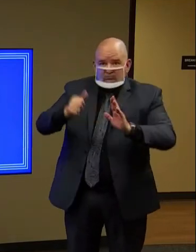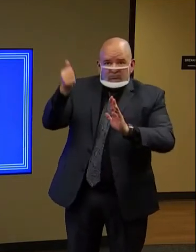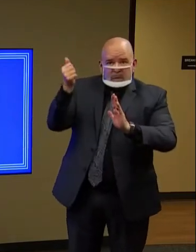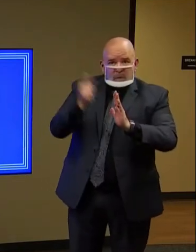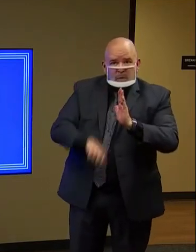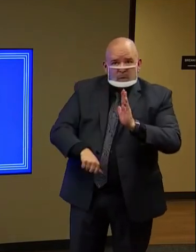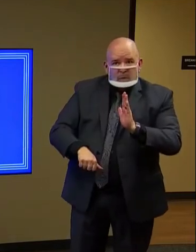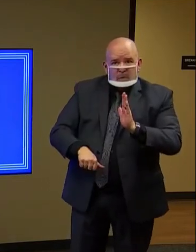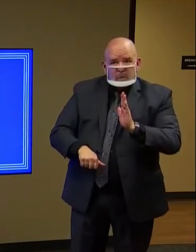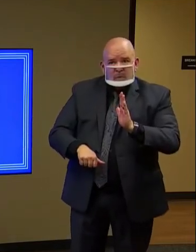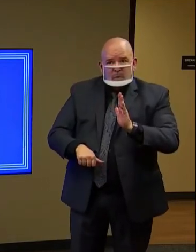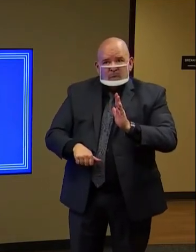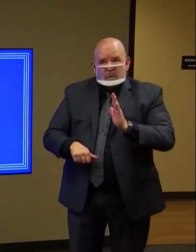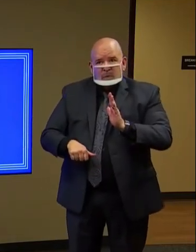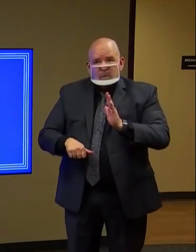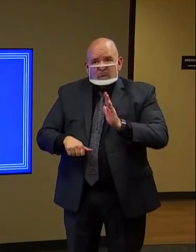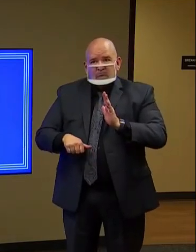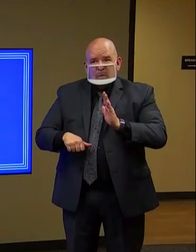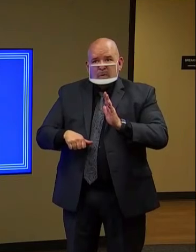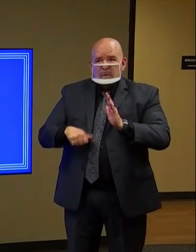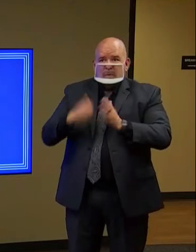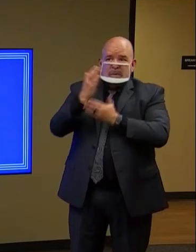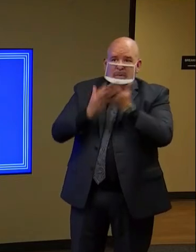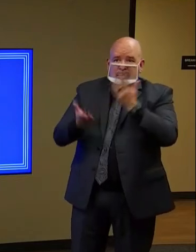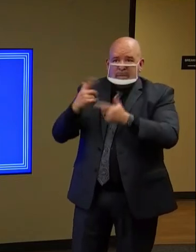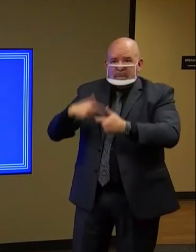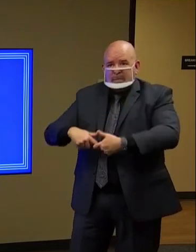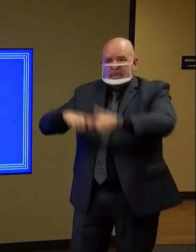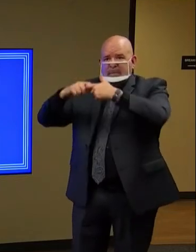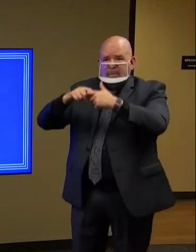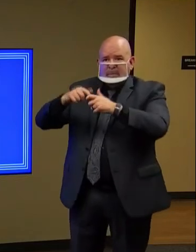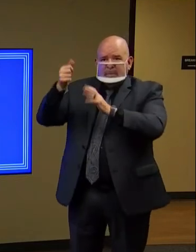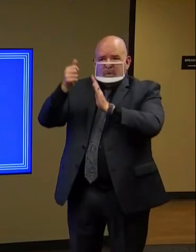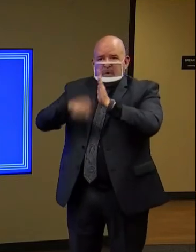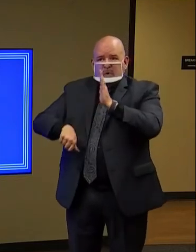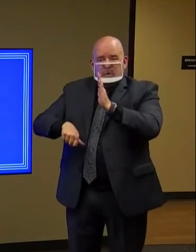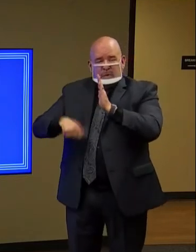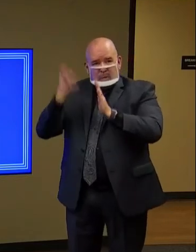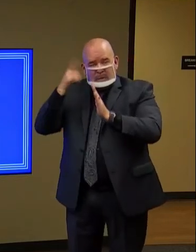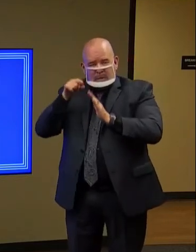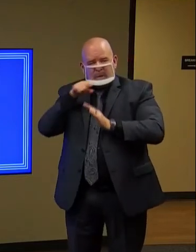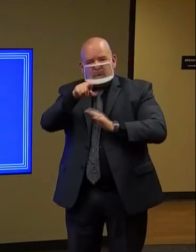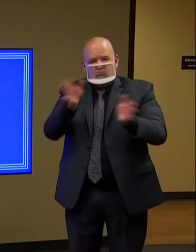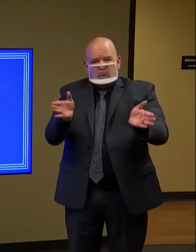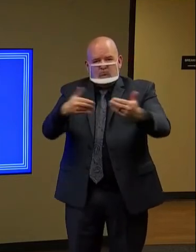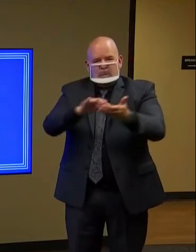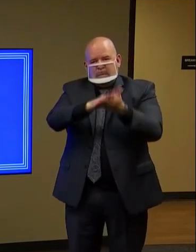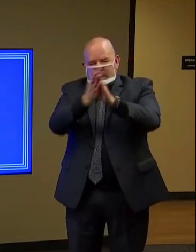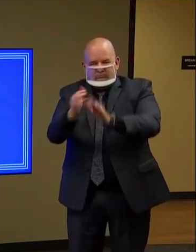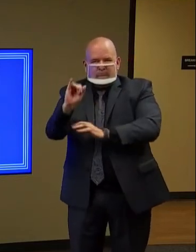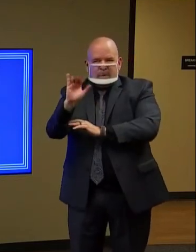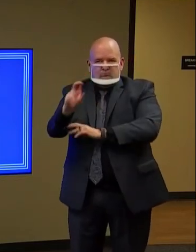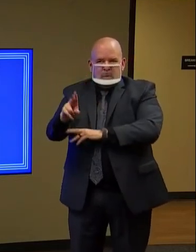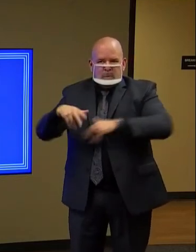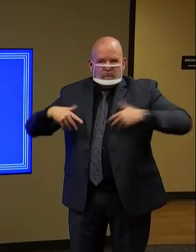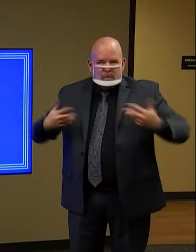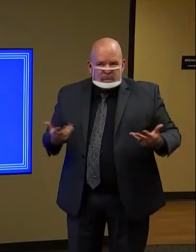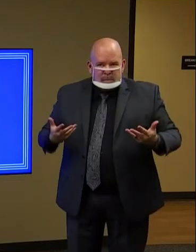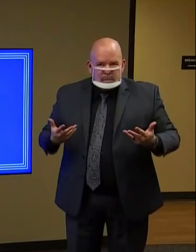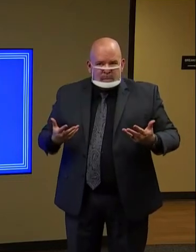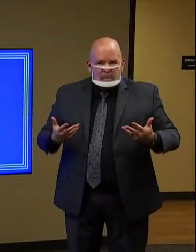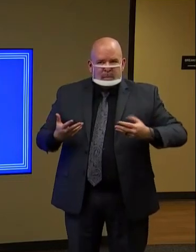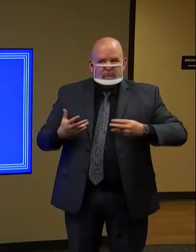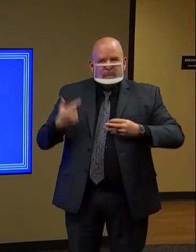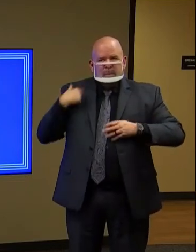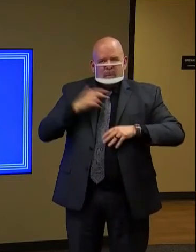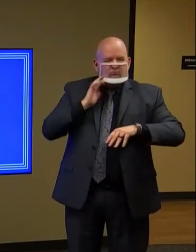stopping surgeries there and turning those rooms with all of their, special accoutrements for taking care of